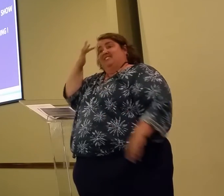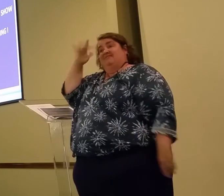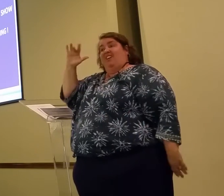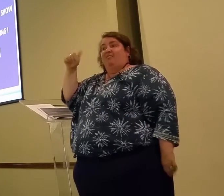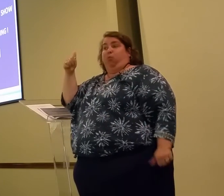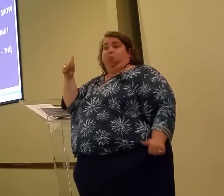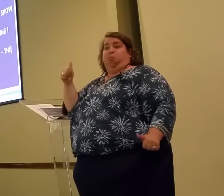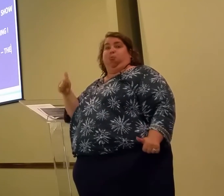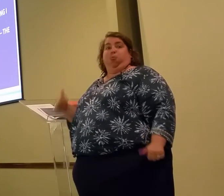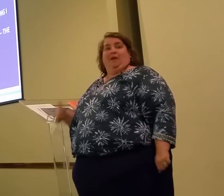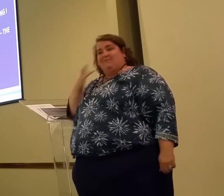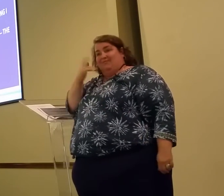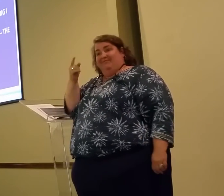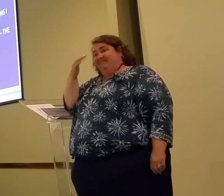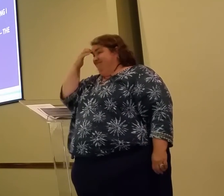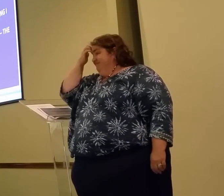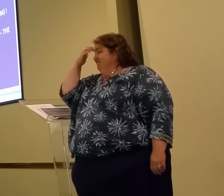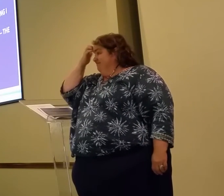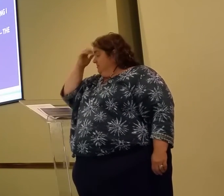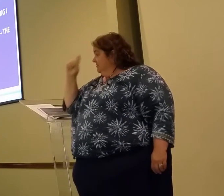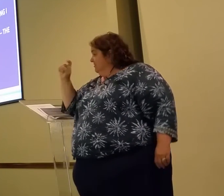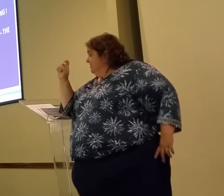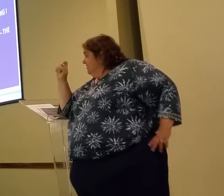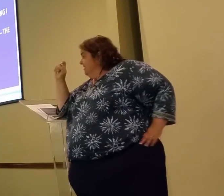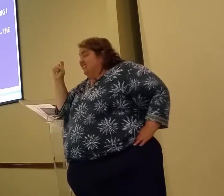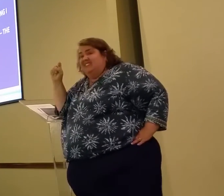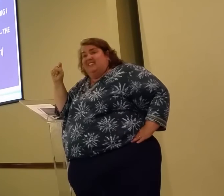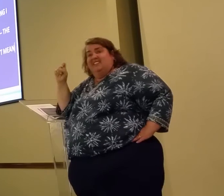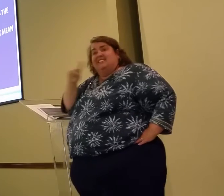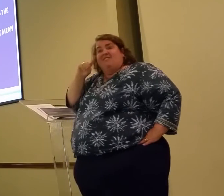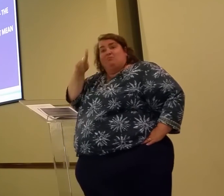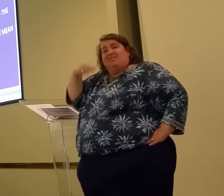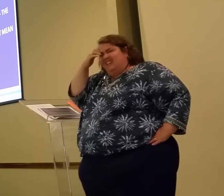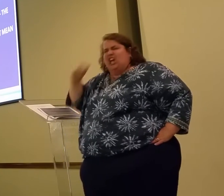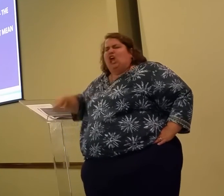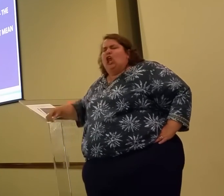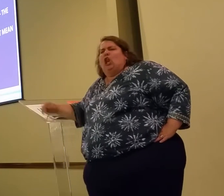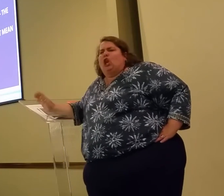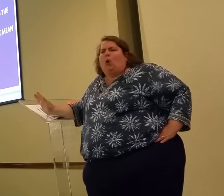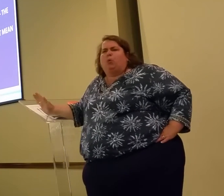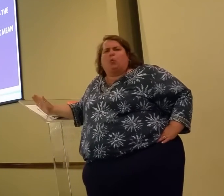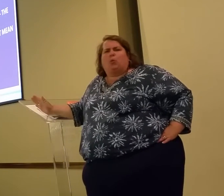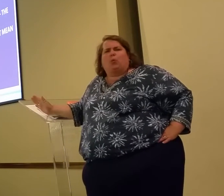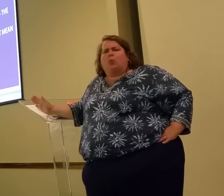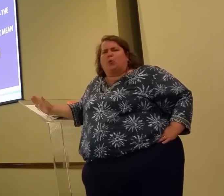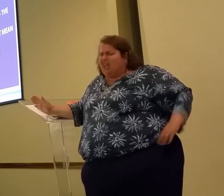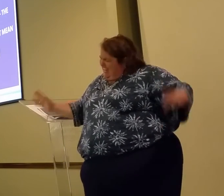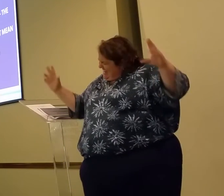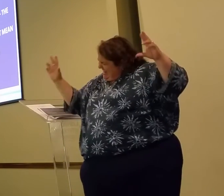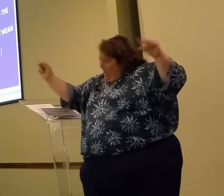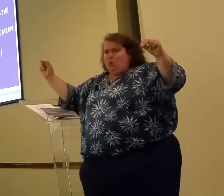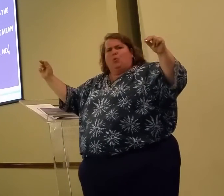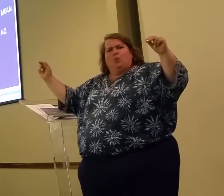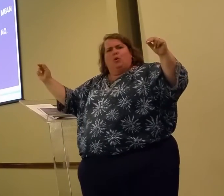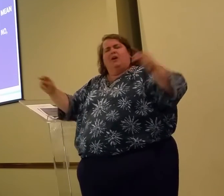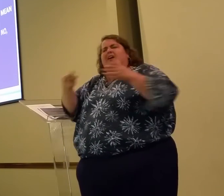certified deaf interpreter doesn't mean that the person is feeble-minded. No, the deaf person is not feeble-minded if they